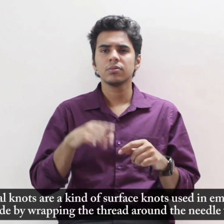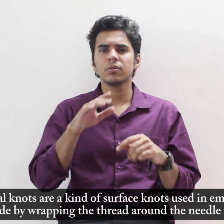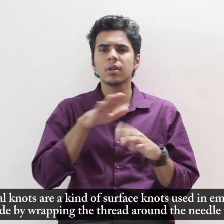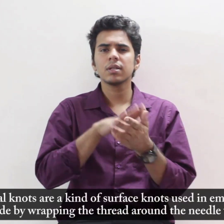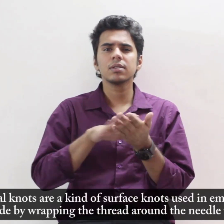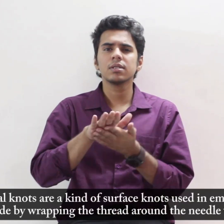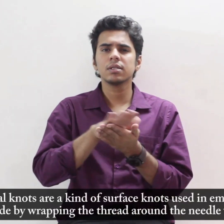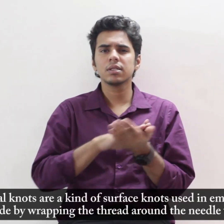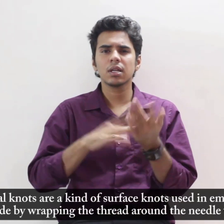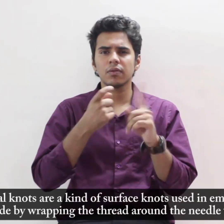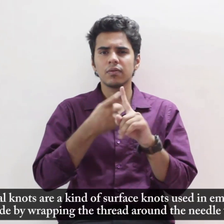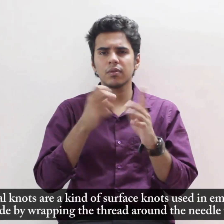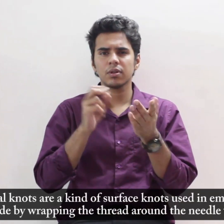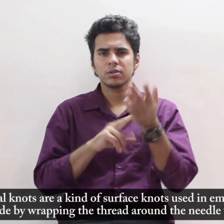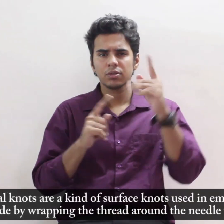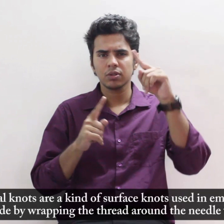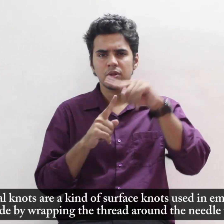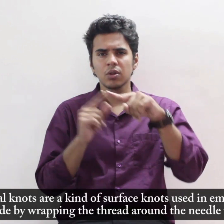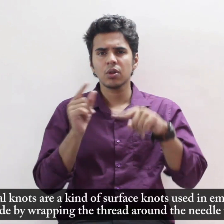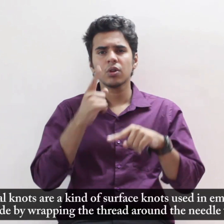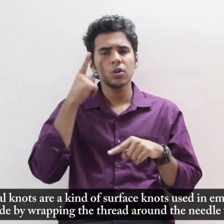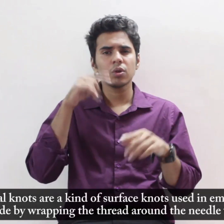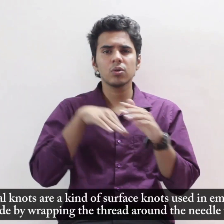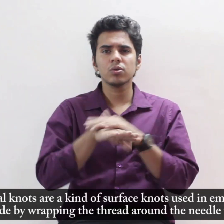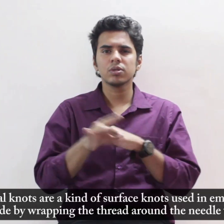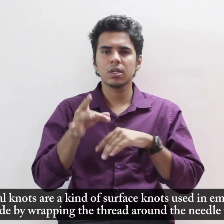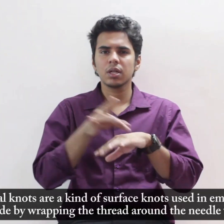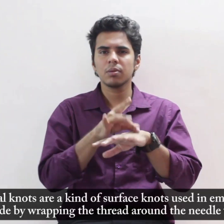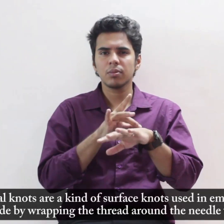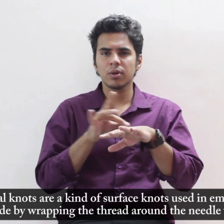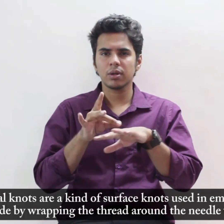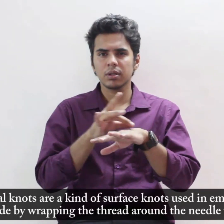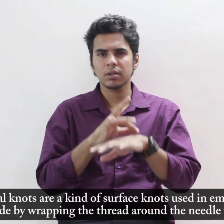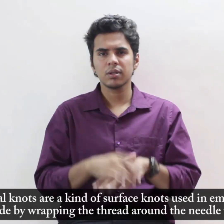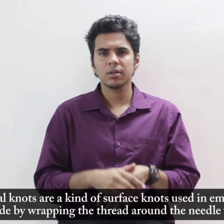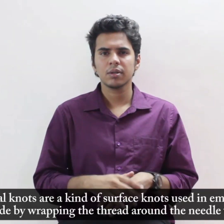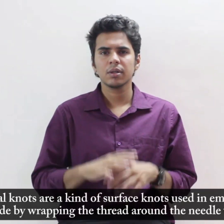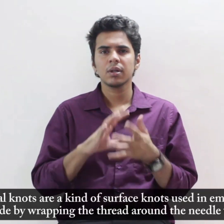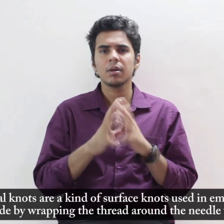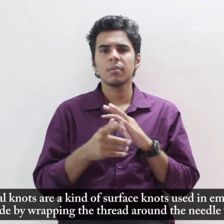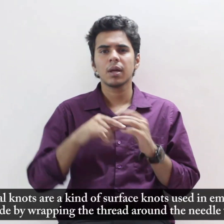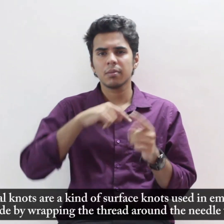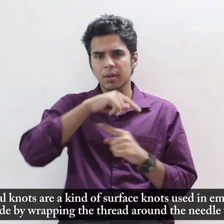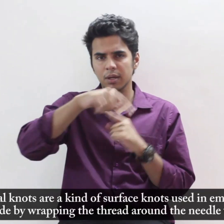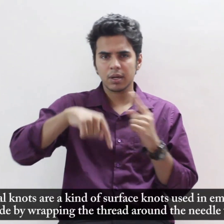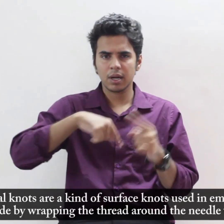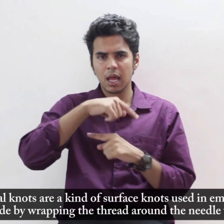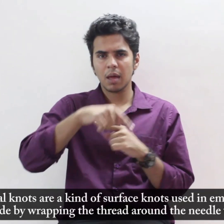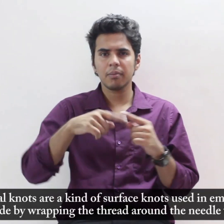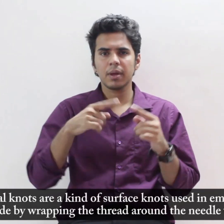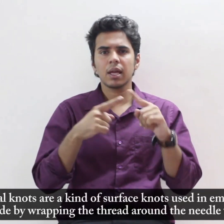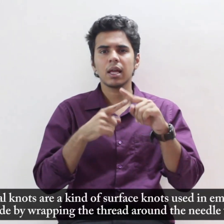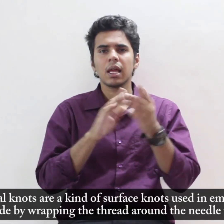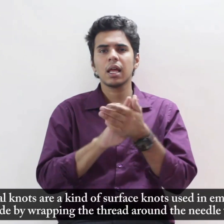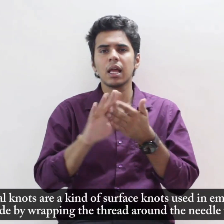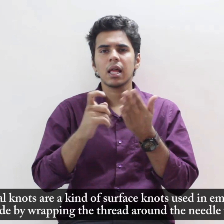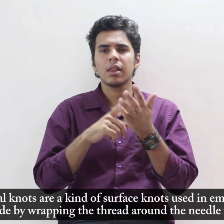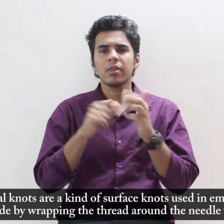Colonial knots are a kind of surface knots used in embroidery made by wrapping the thread around the needle with